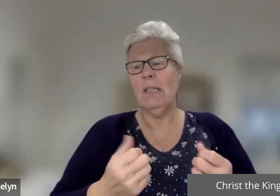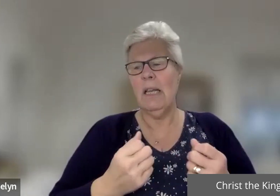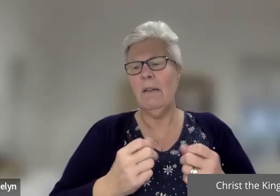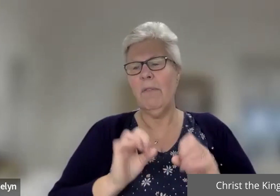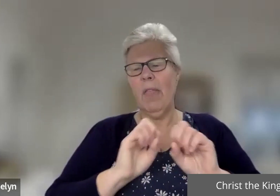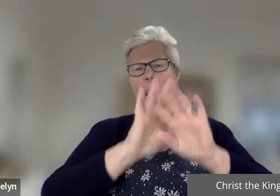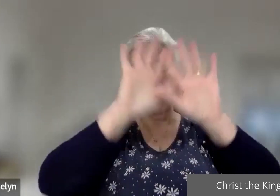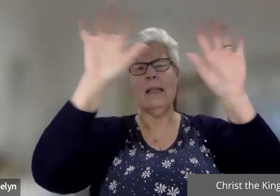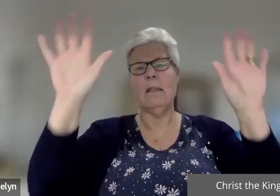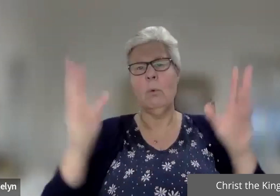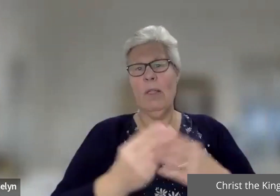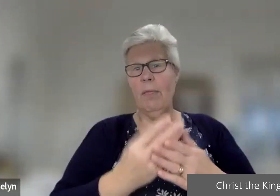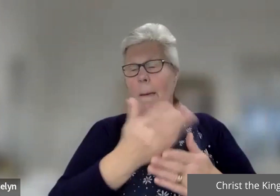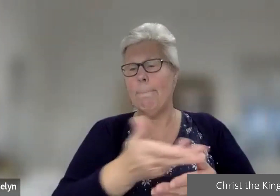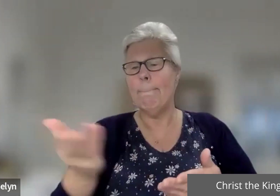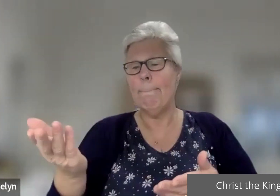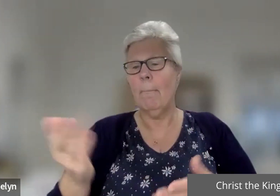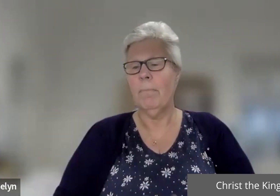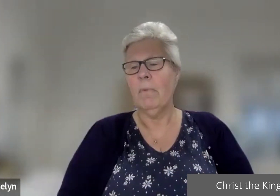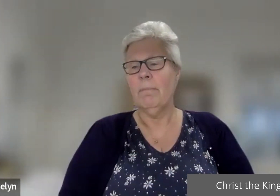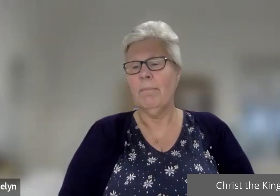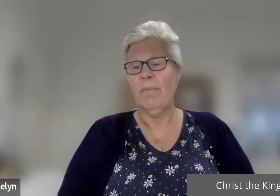to see the light with them.